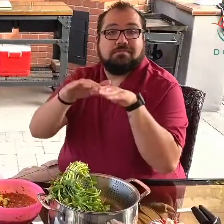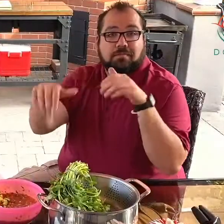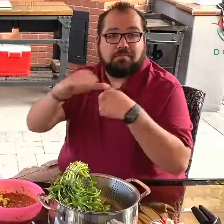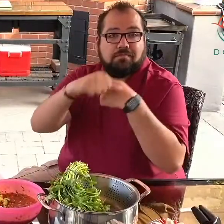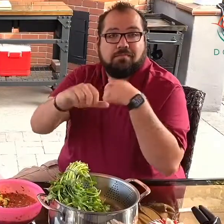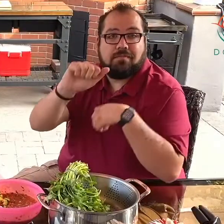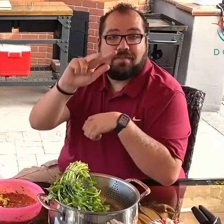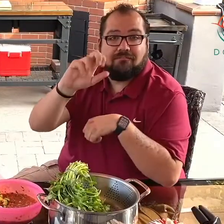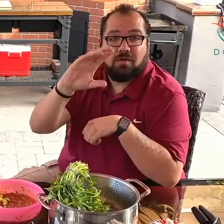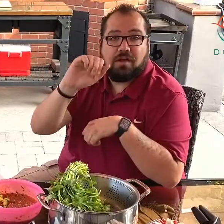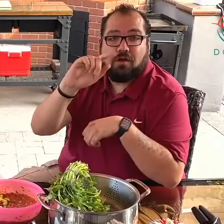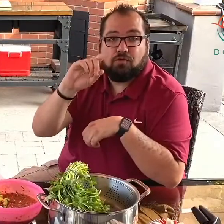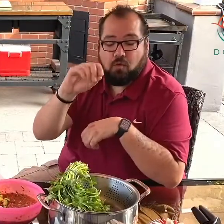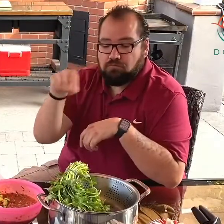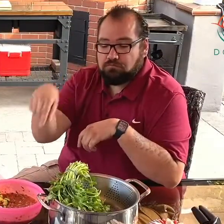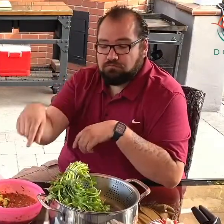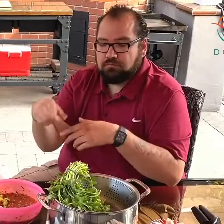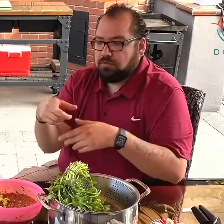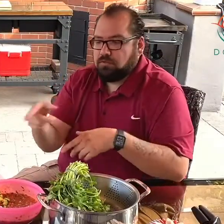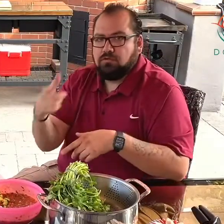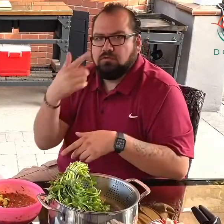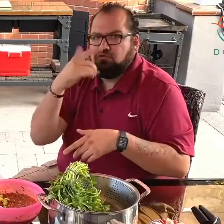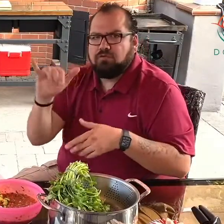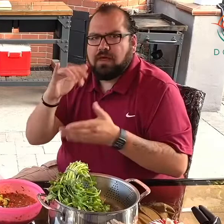So the next step is going to be the avocado.